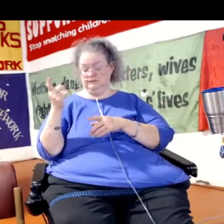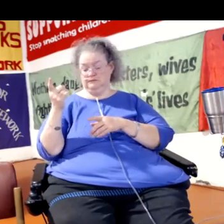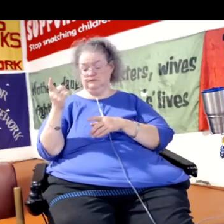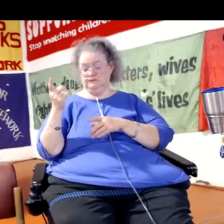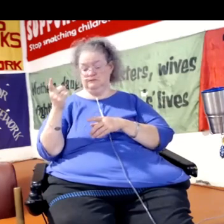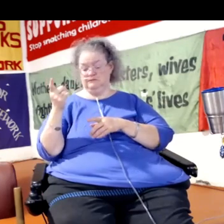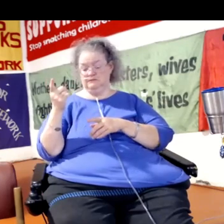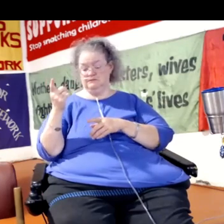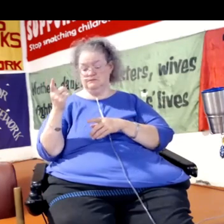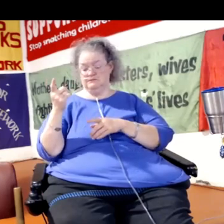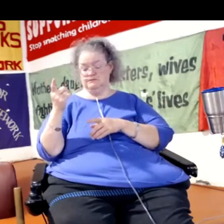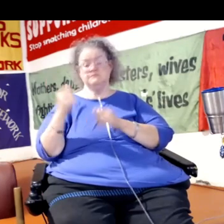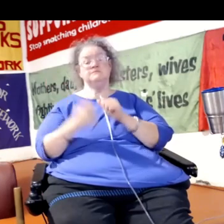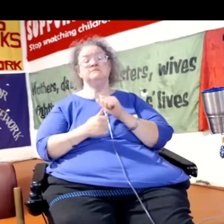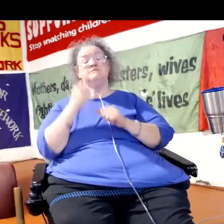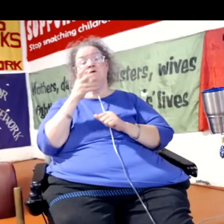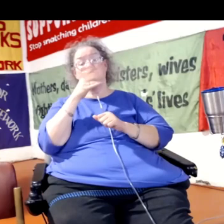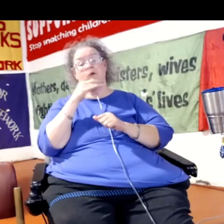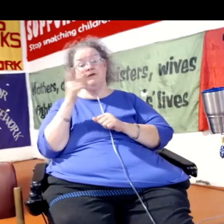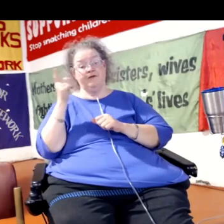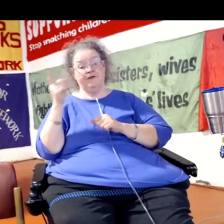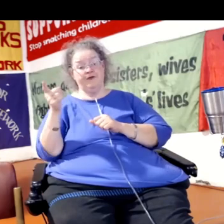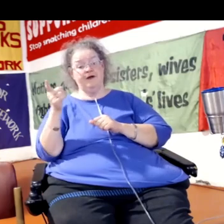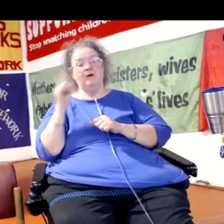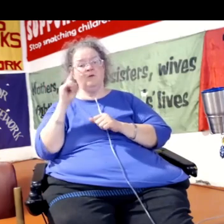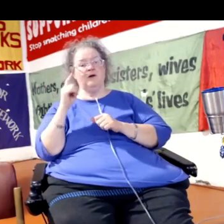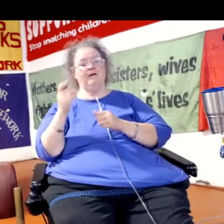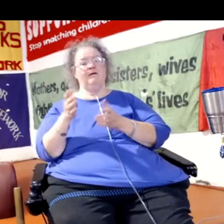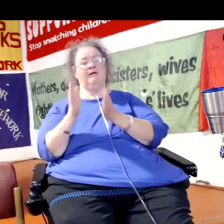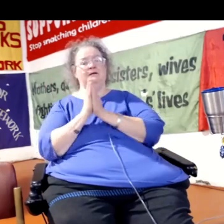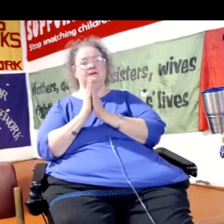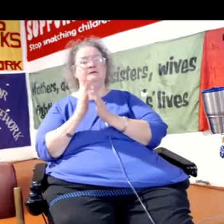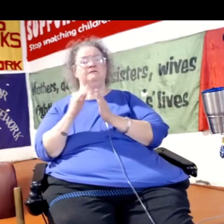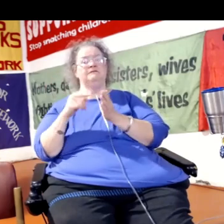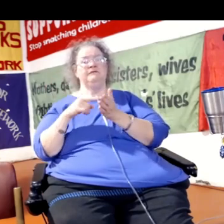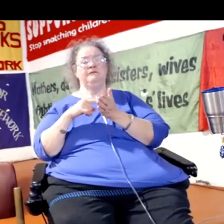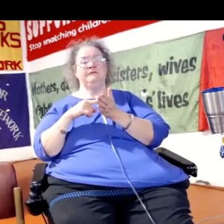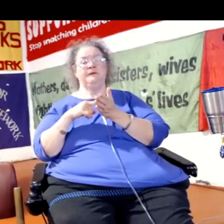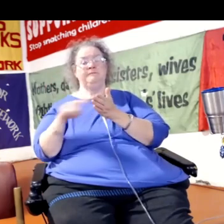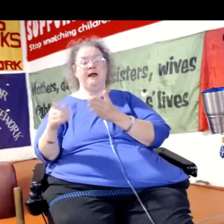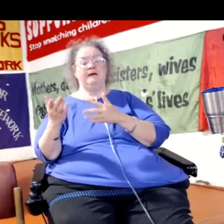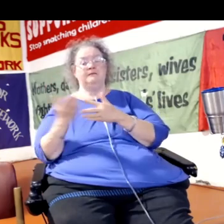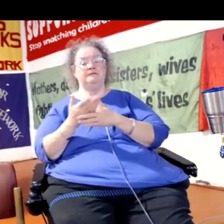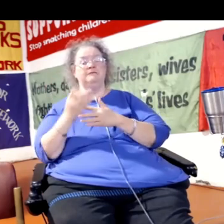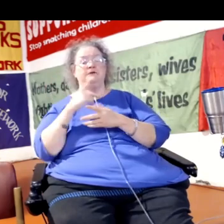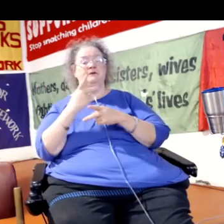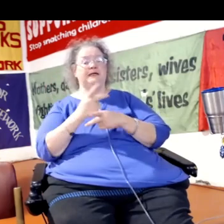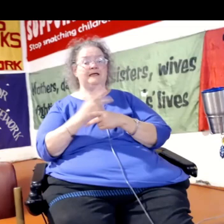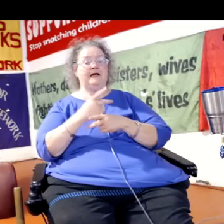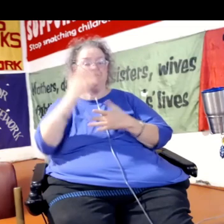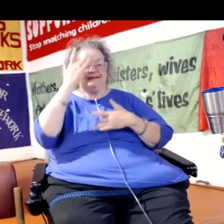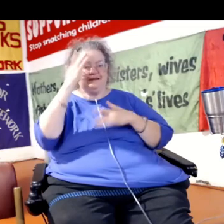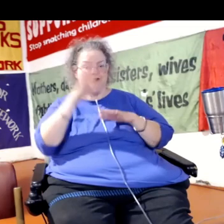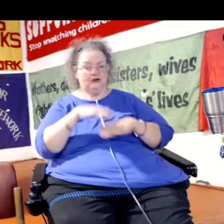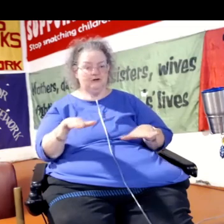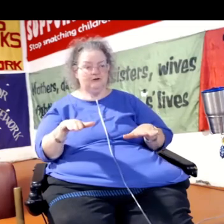Women, it's mostly mothers who will claim it. It's paid leave to care for six children,